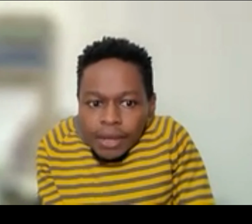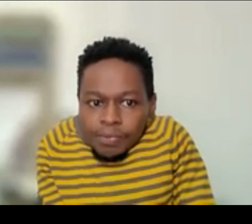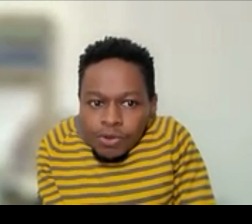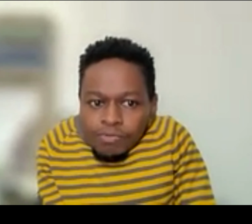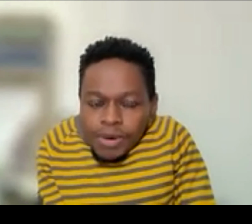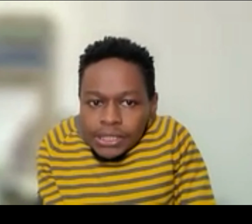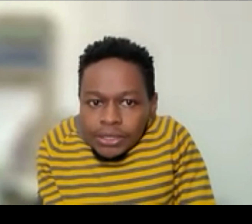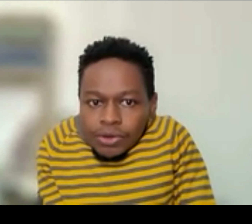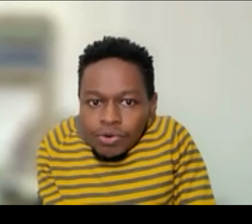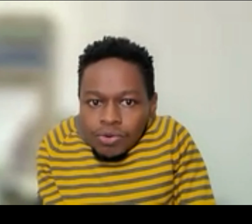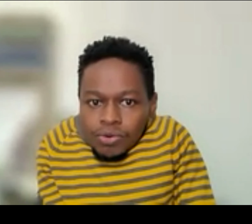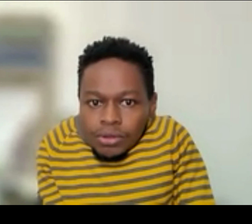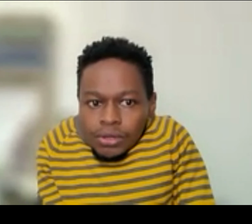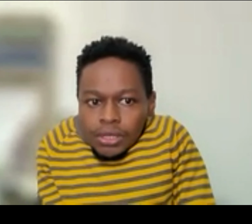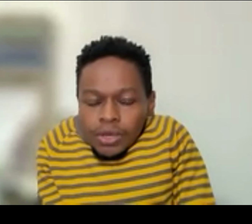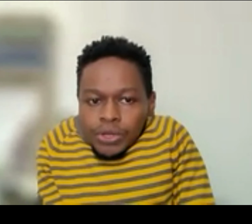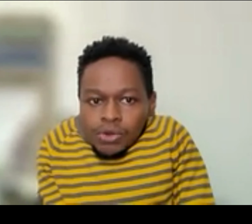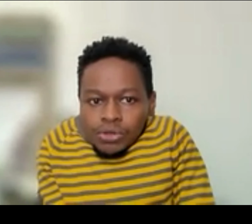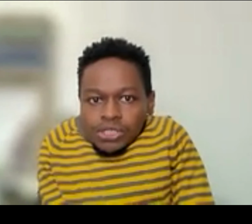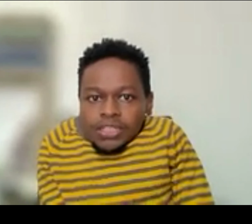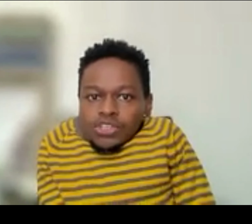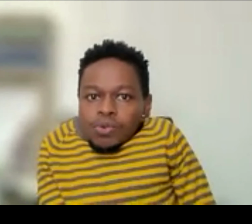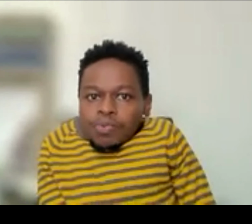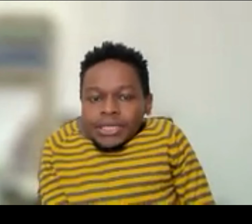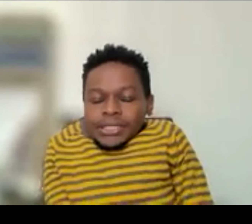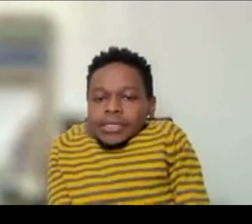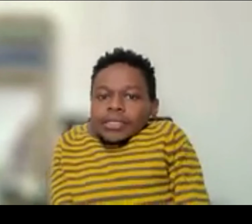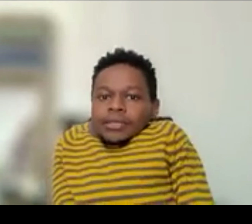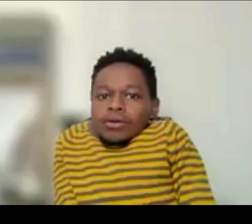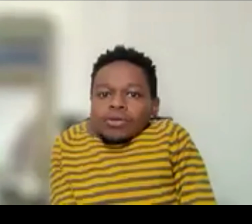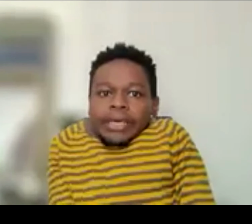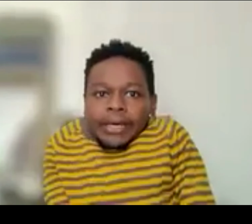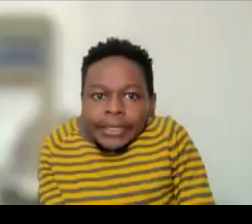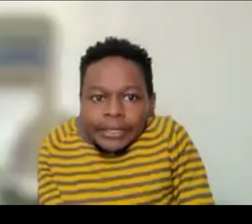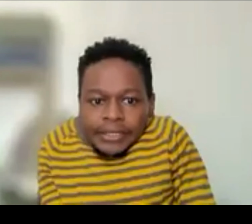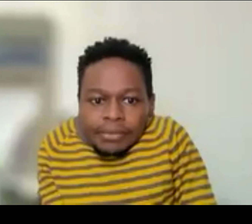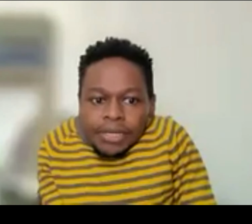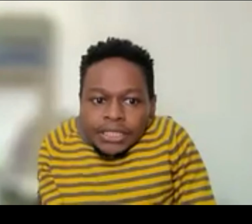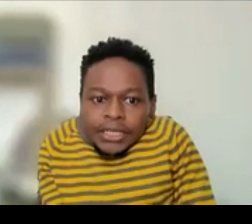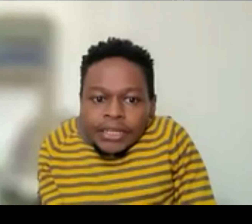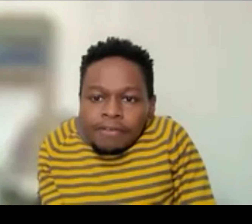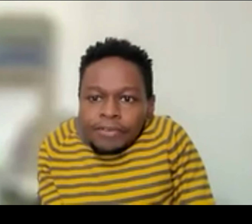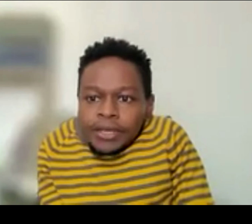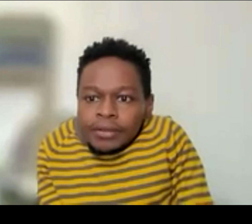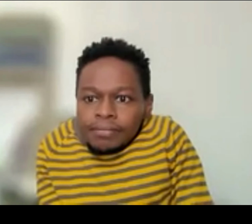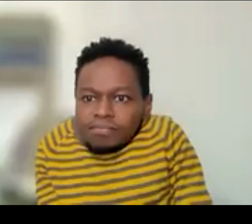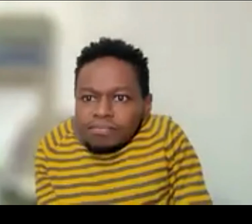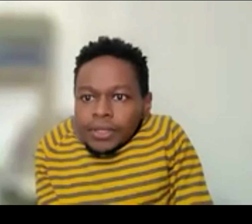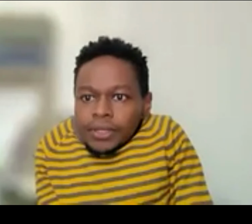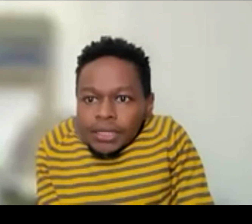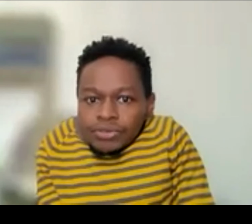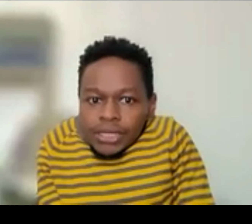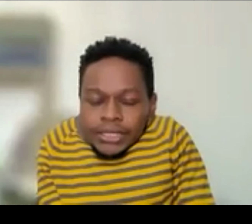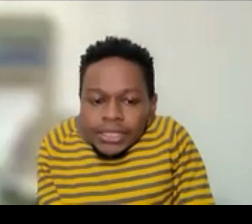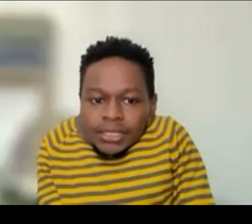of months ago, we launched the scoping study on AI and disability in Africa that really set the